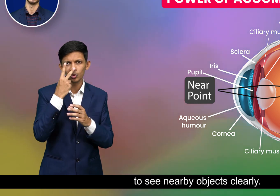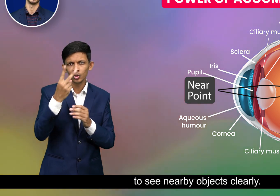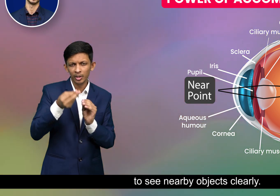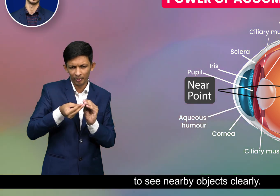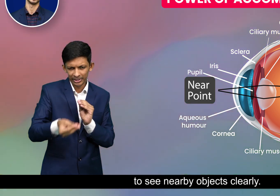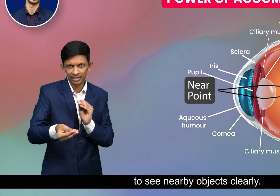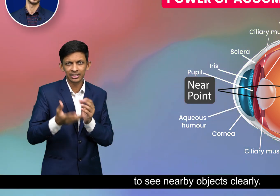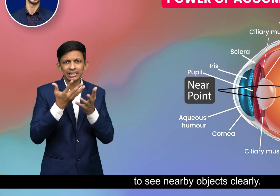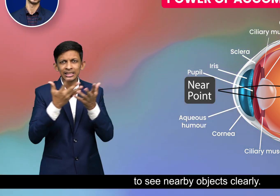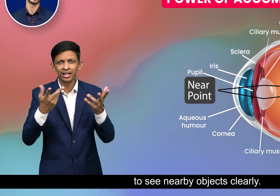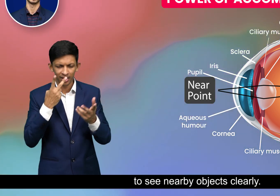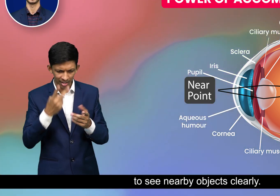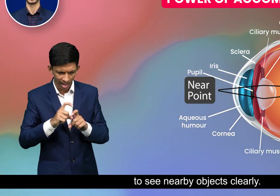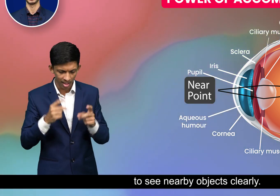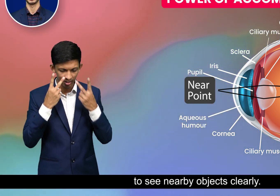clearly.